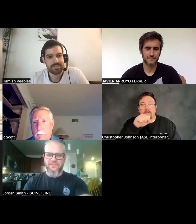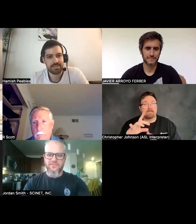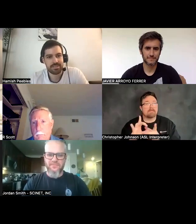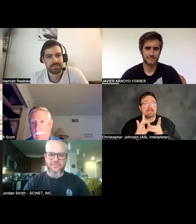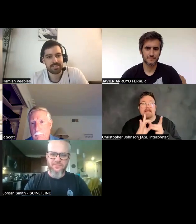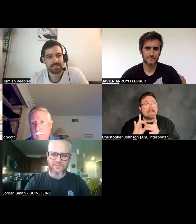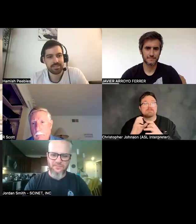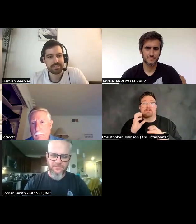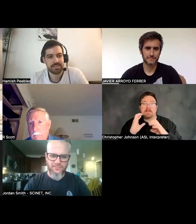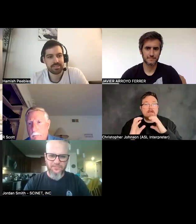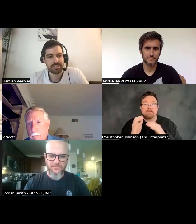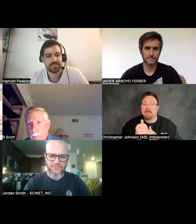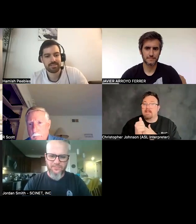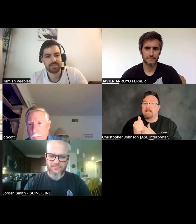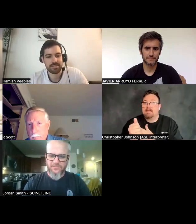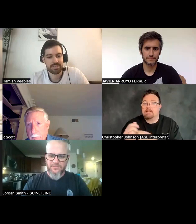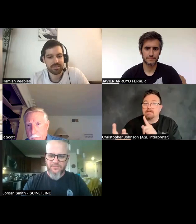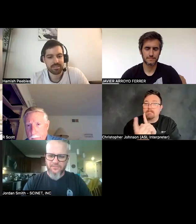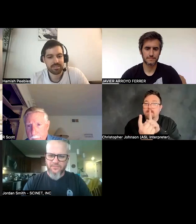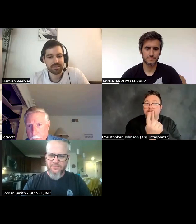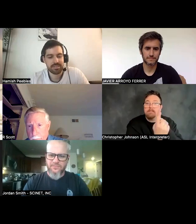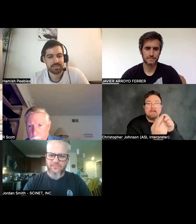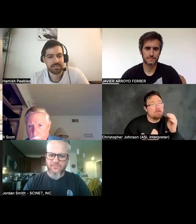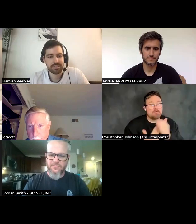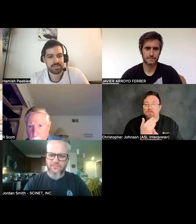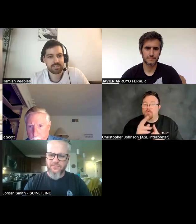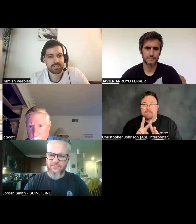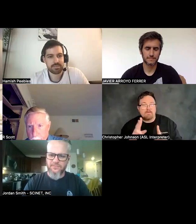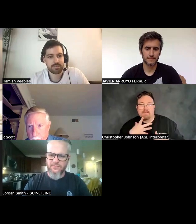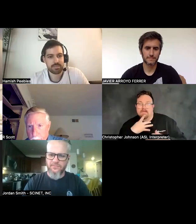conversations, which lead us to meeting cool people and interesting people. So